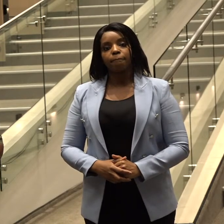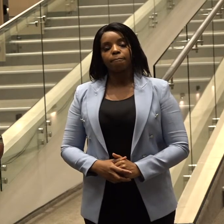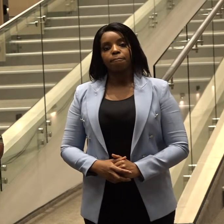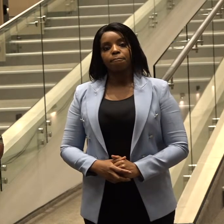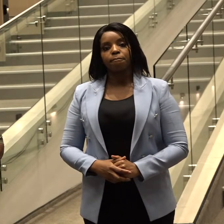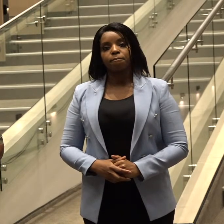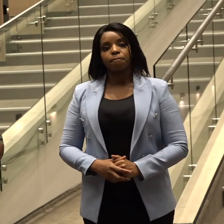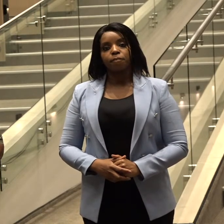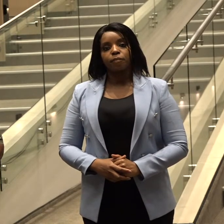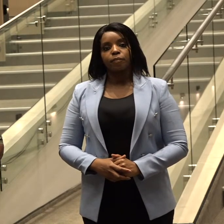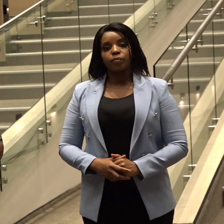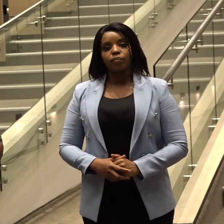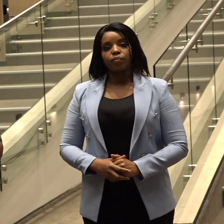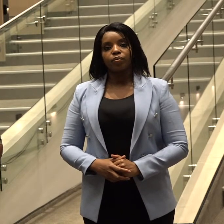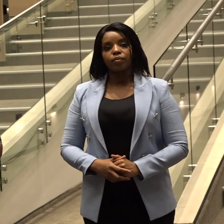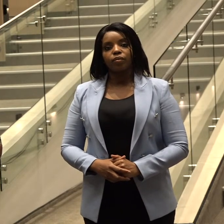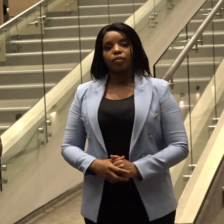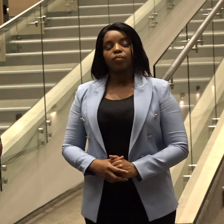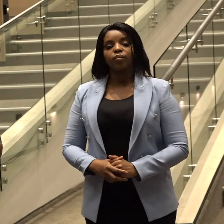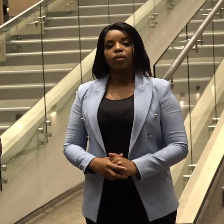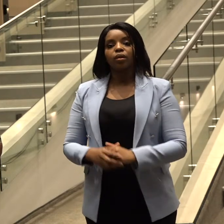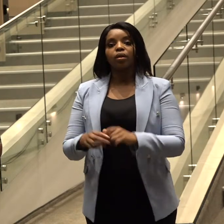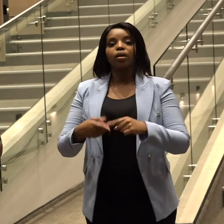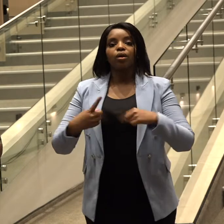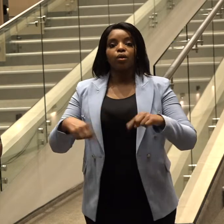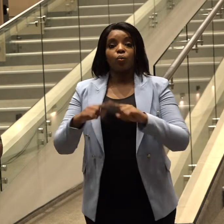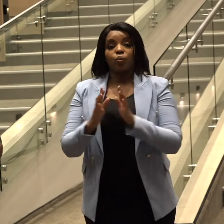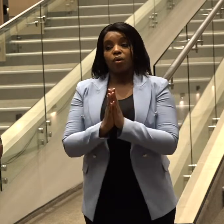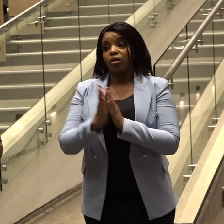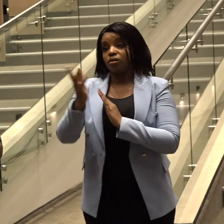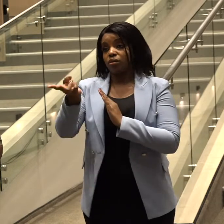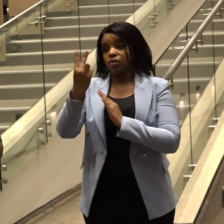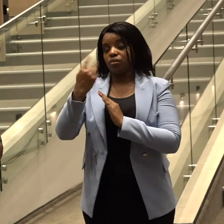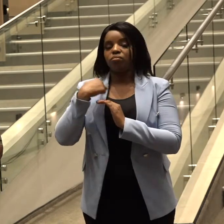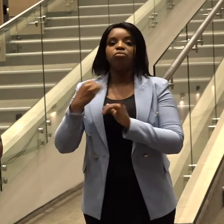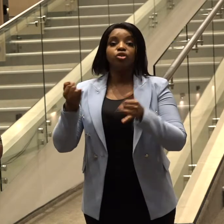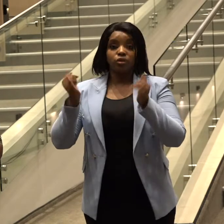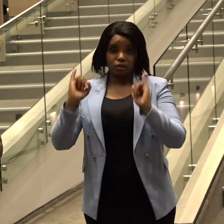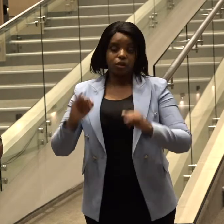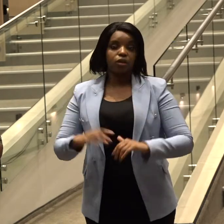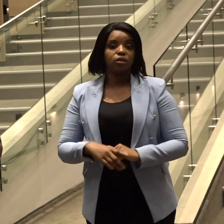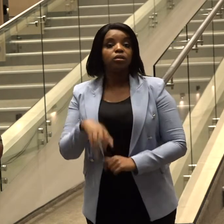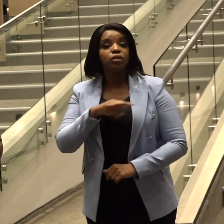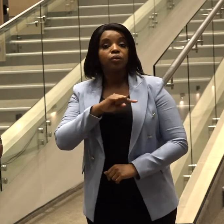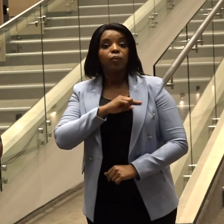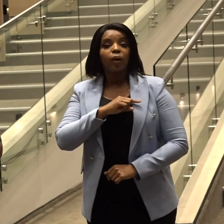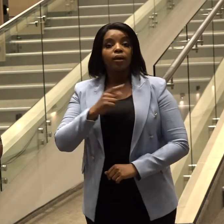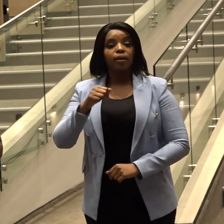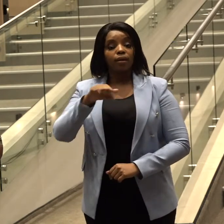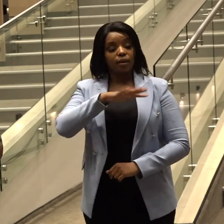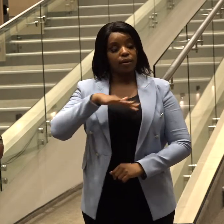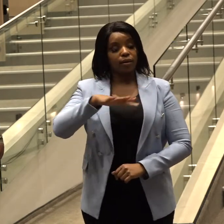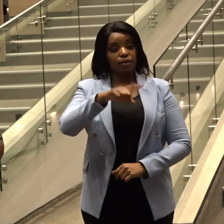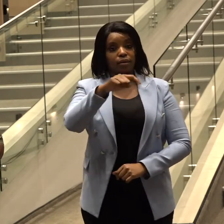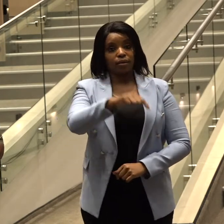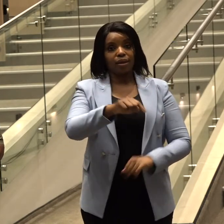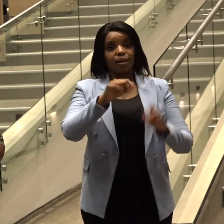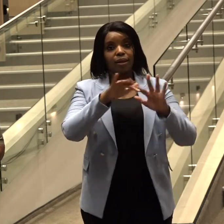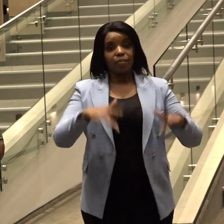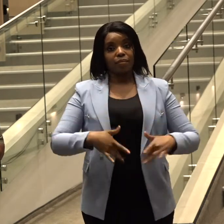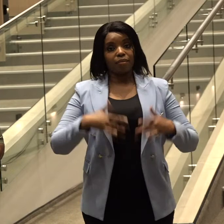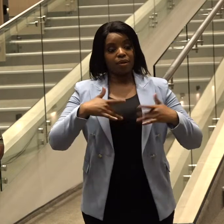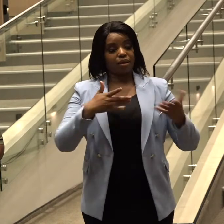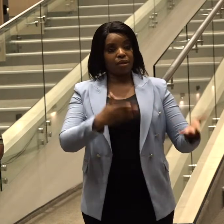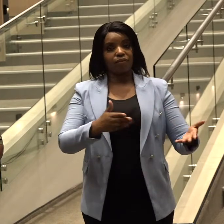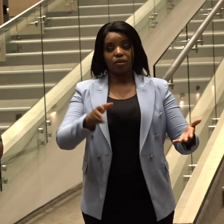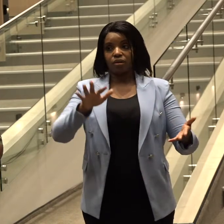re we are asking that you take us seriously because at spinner spot we feel that we're not taking seriously everything